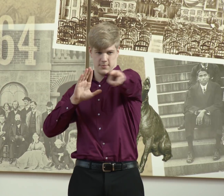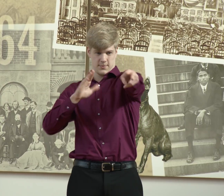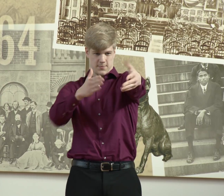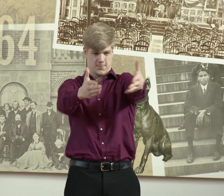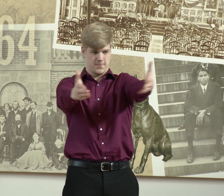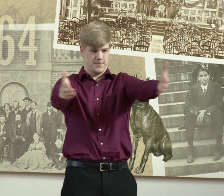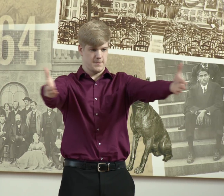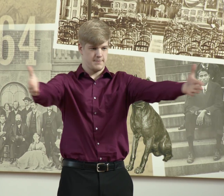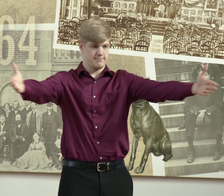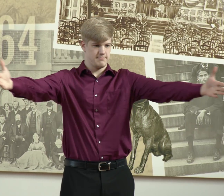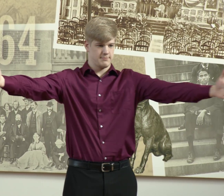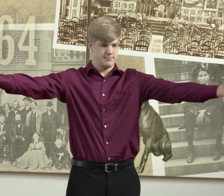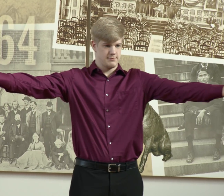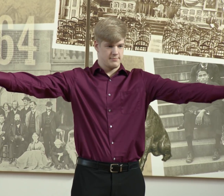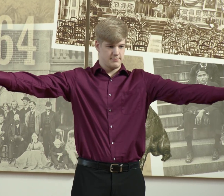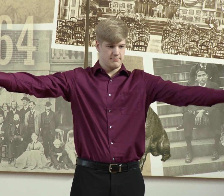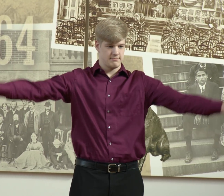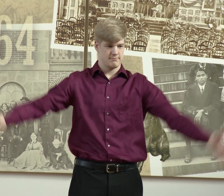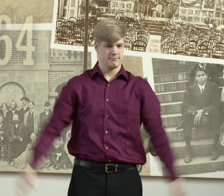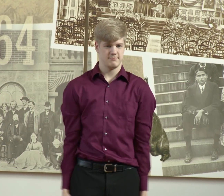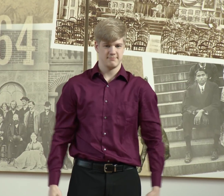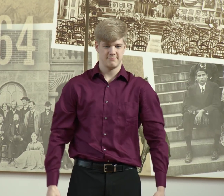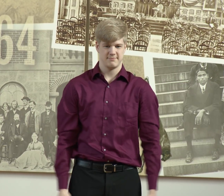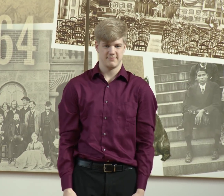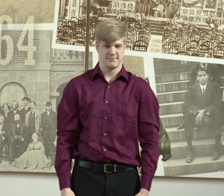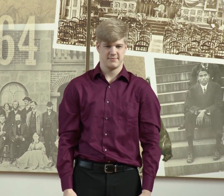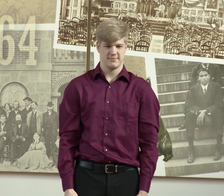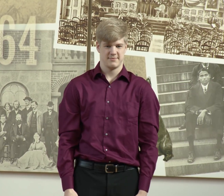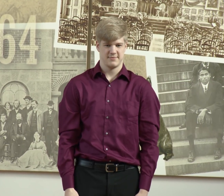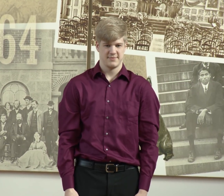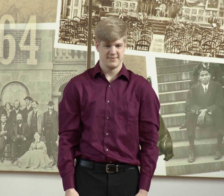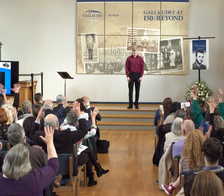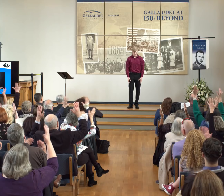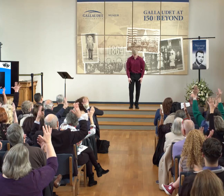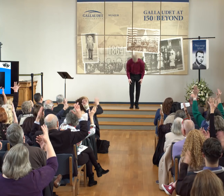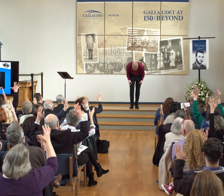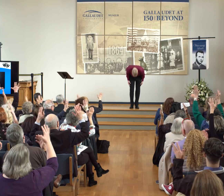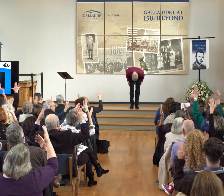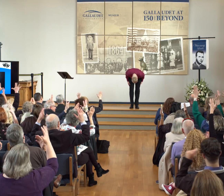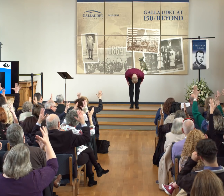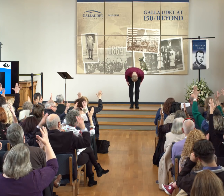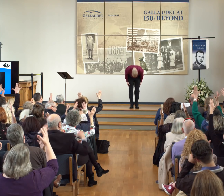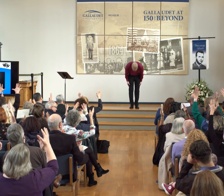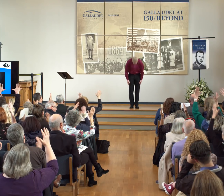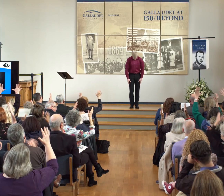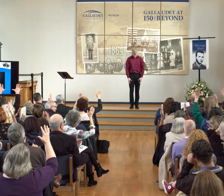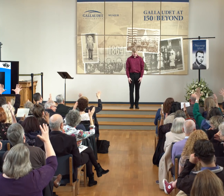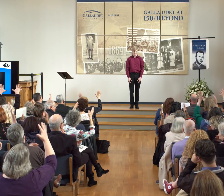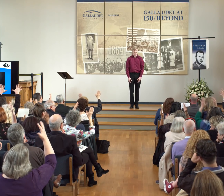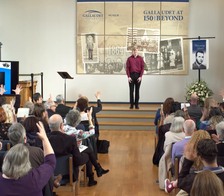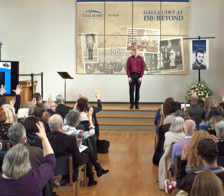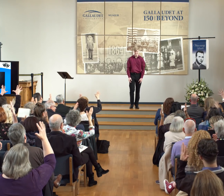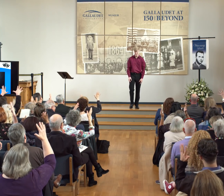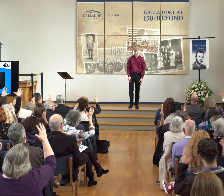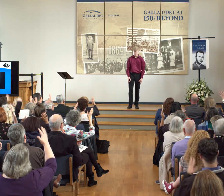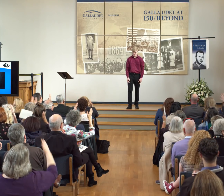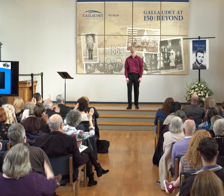so overdone is from the purpose of playing, whose end both at the first and now was and is to hold, as 'twere, the mirror